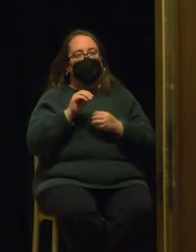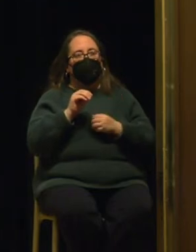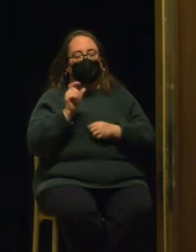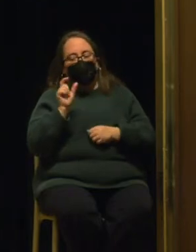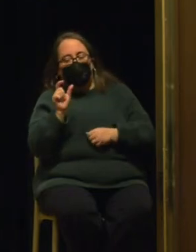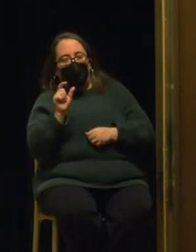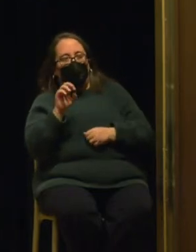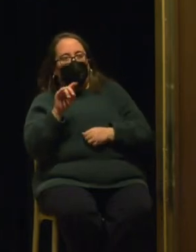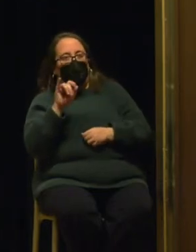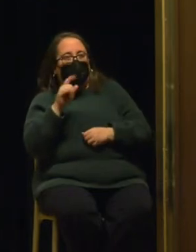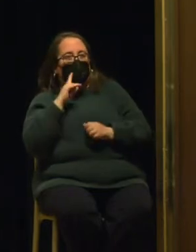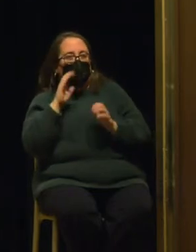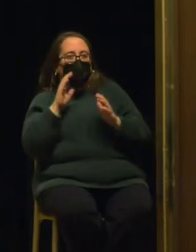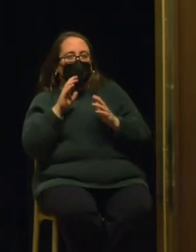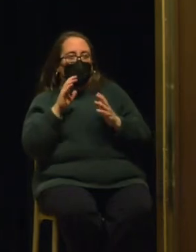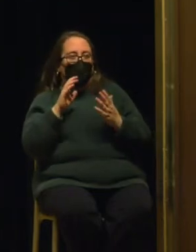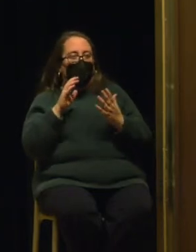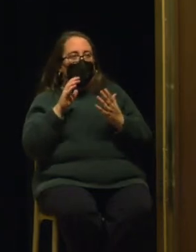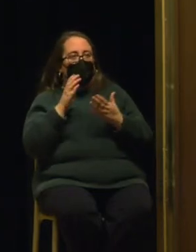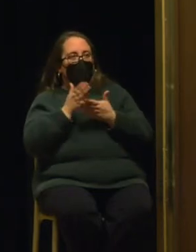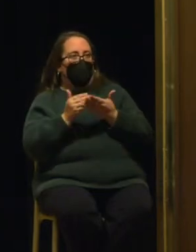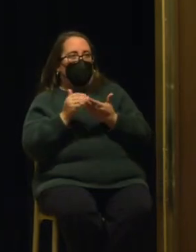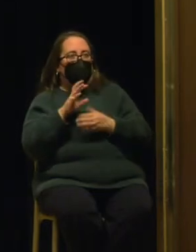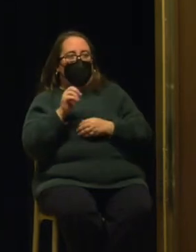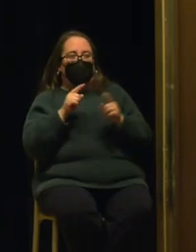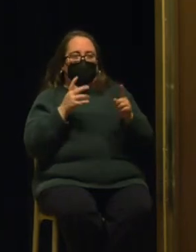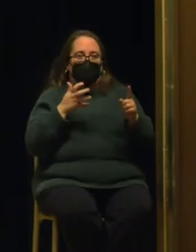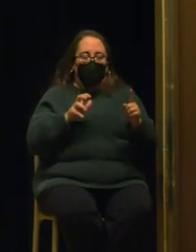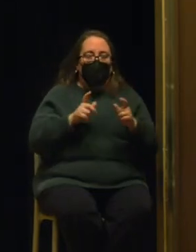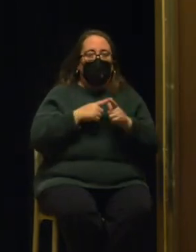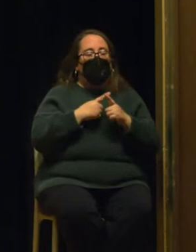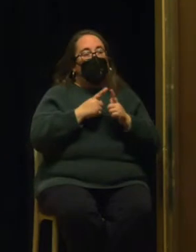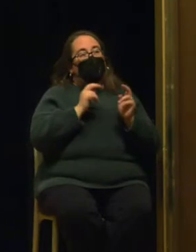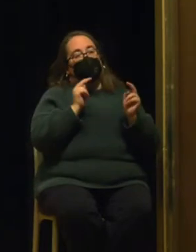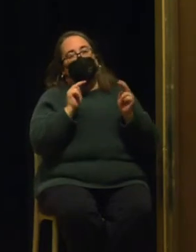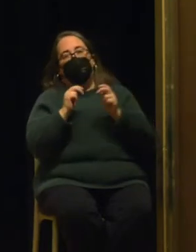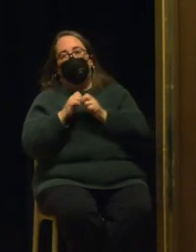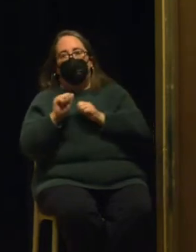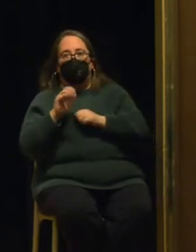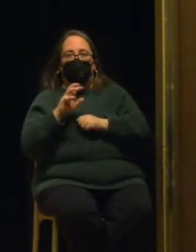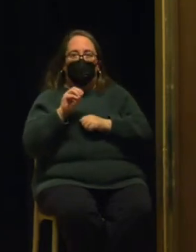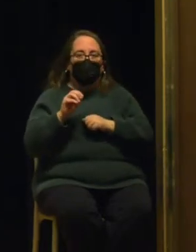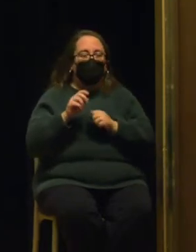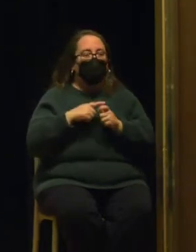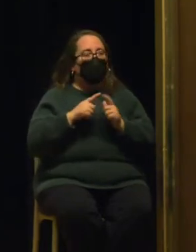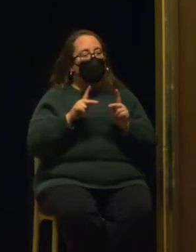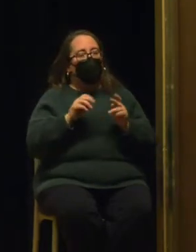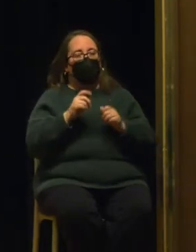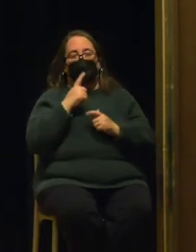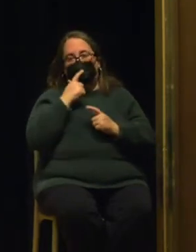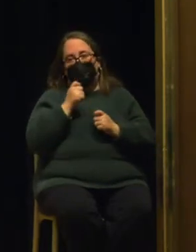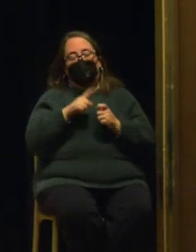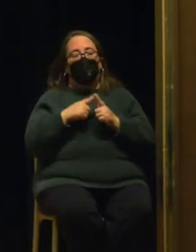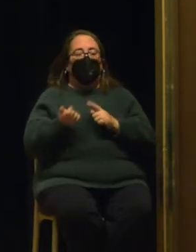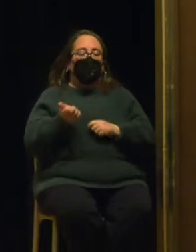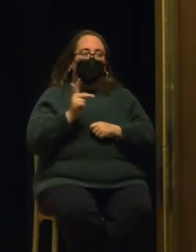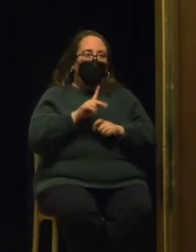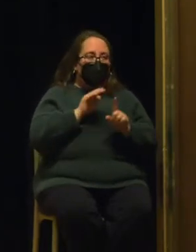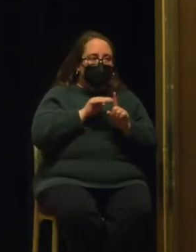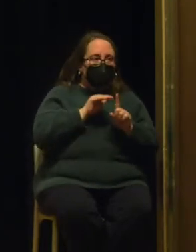a small equity position, and they didn't want to do that. And so then we went around and talked to other companies, and no one at that time was interested, so we went back